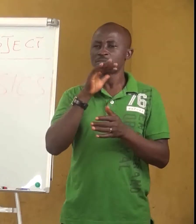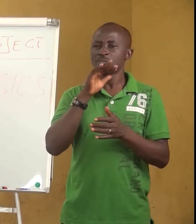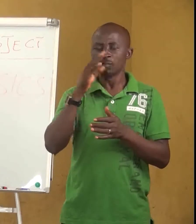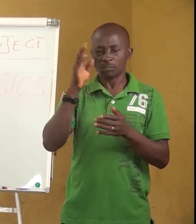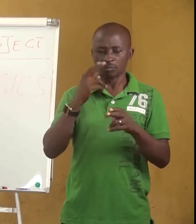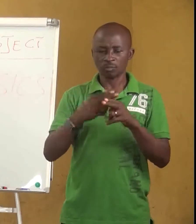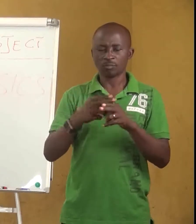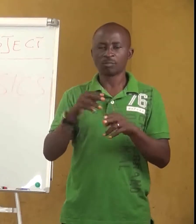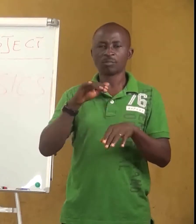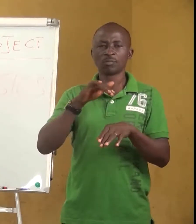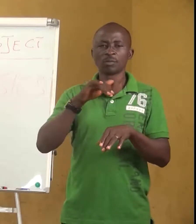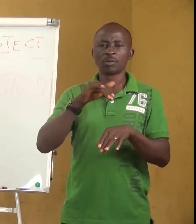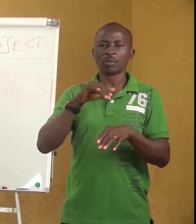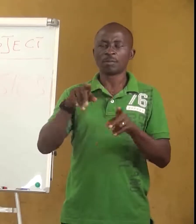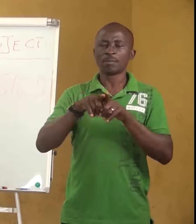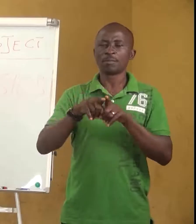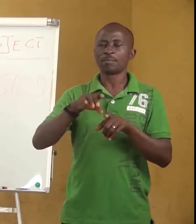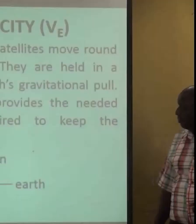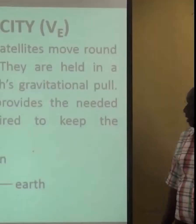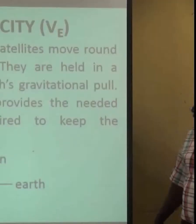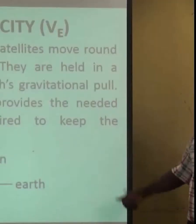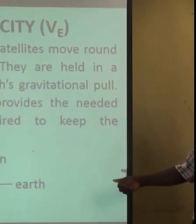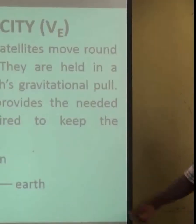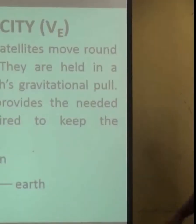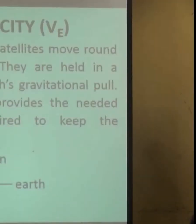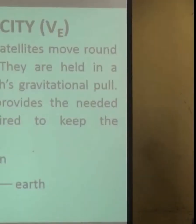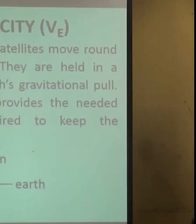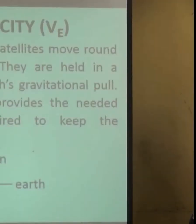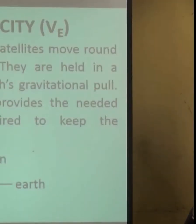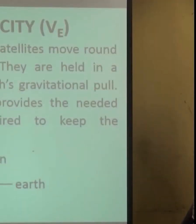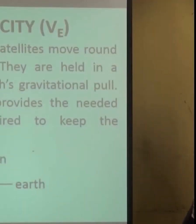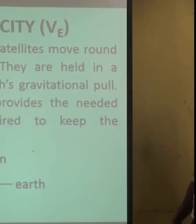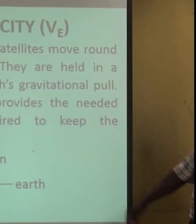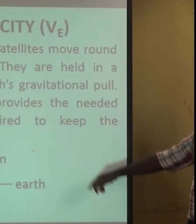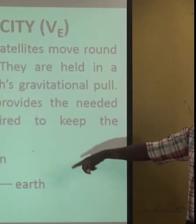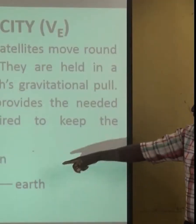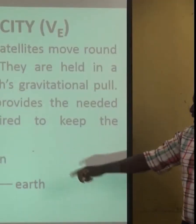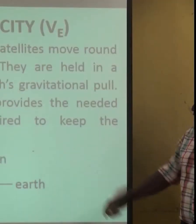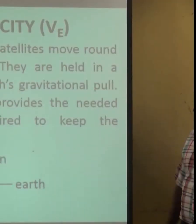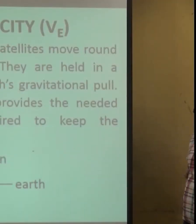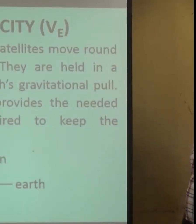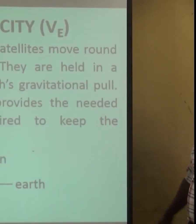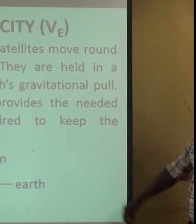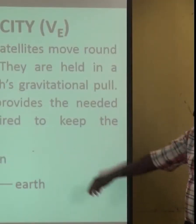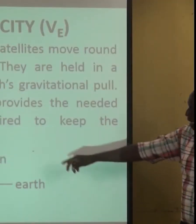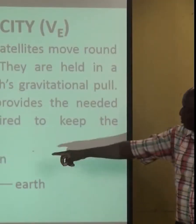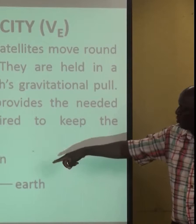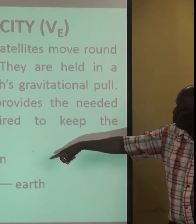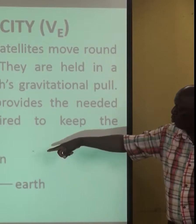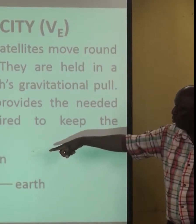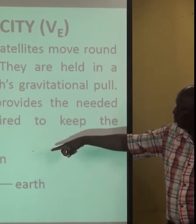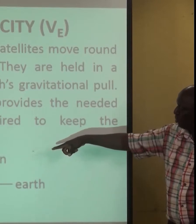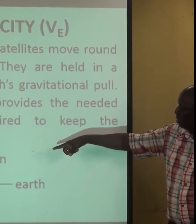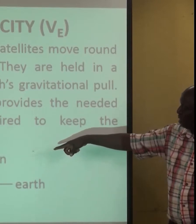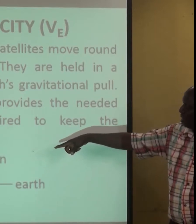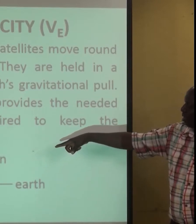as centripetal force. Here we have our diagram. We have the Earth, then we have the